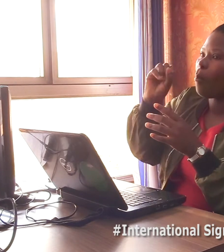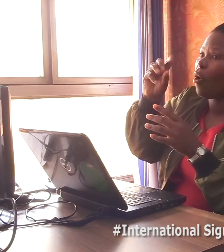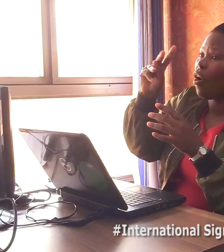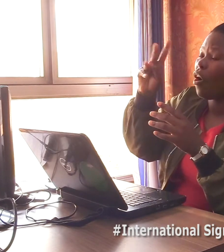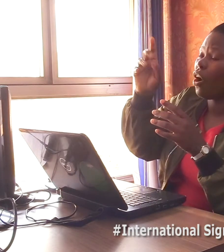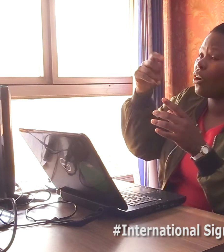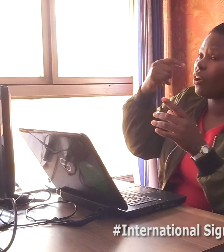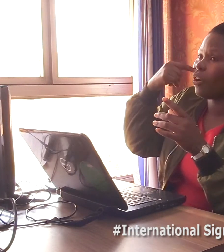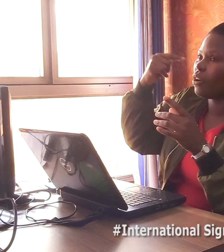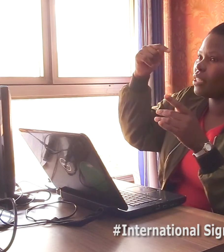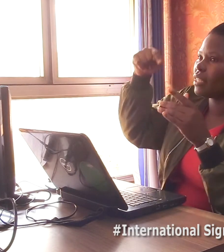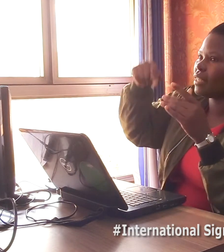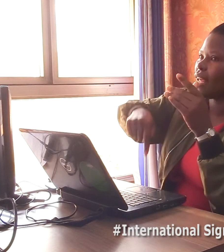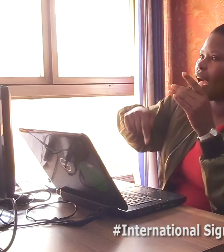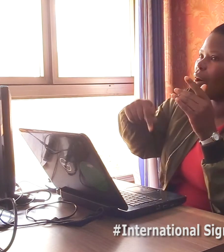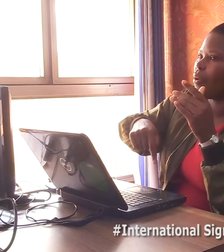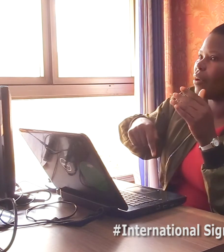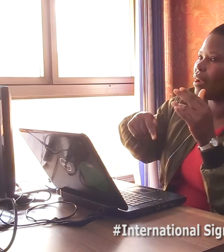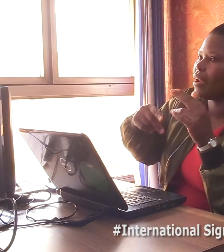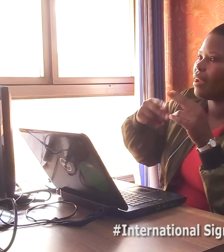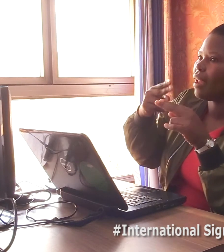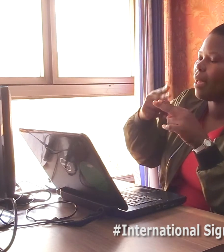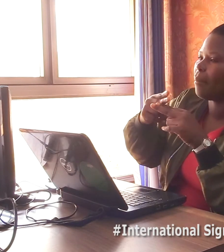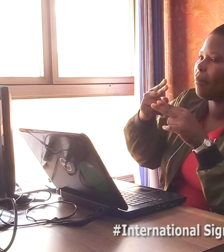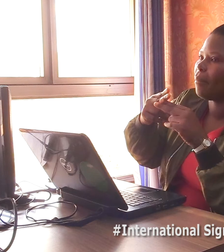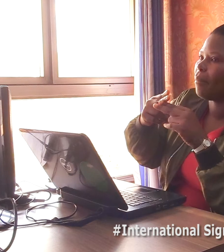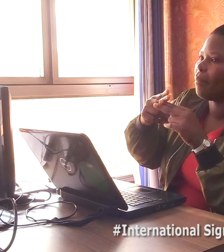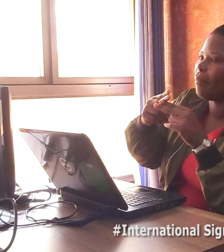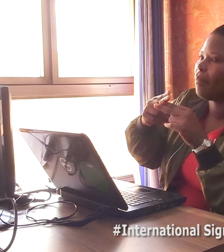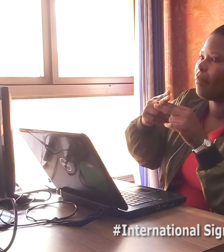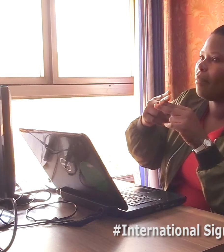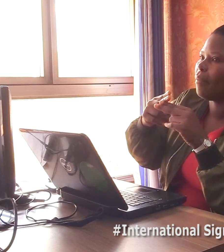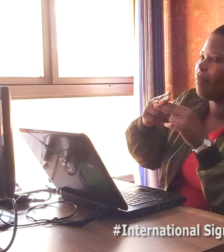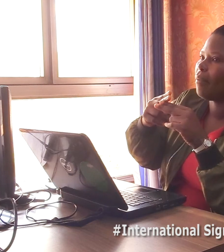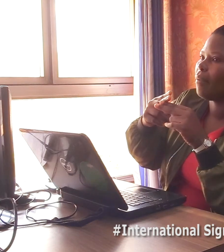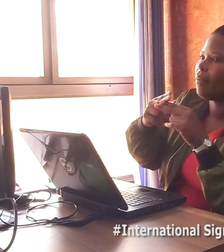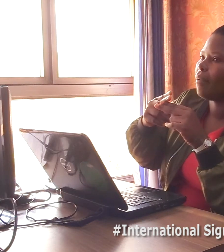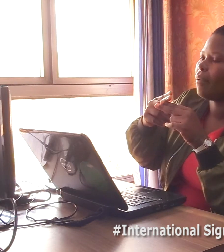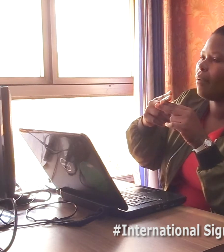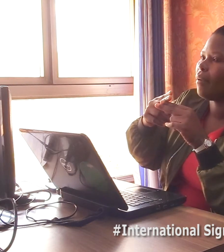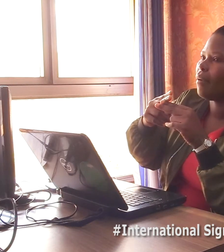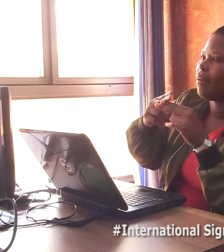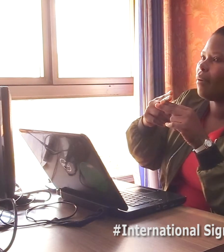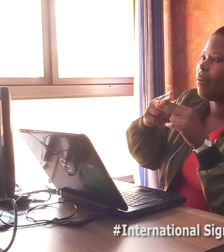government functions and events have a sign language interpreter. But perhaps the biggest achievement is that Kenya's sign language is taught